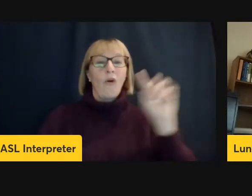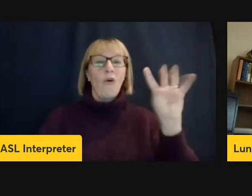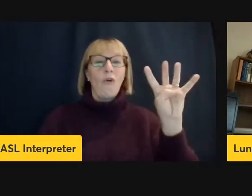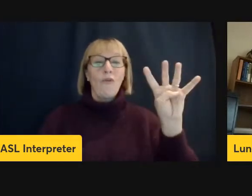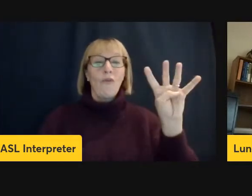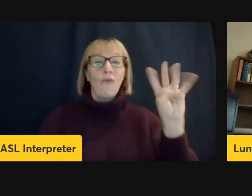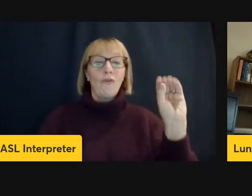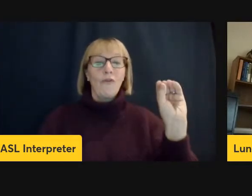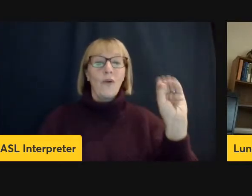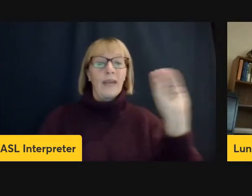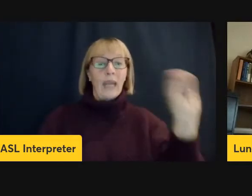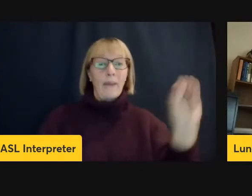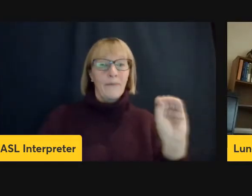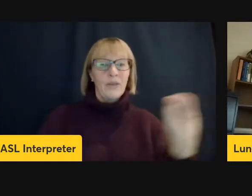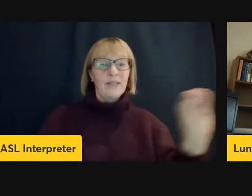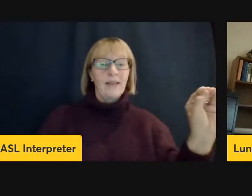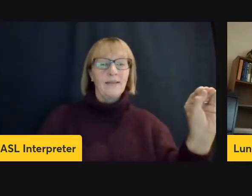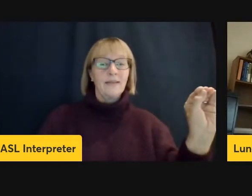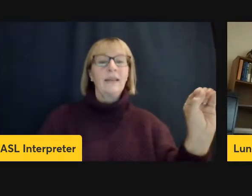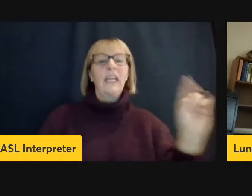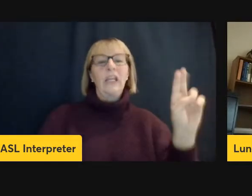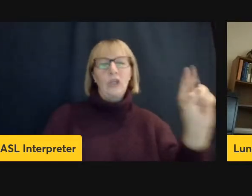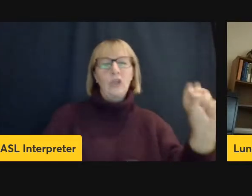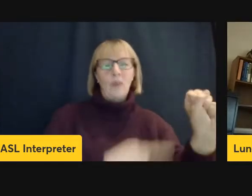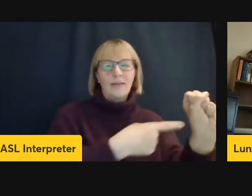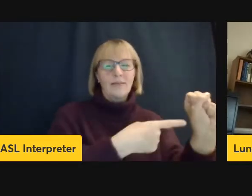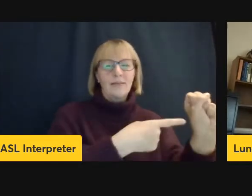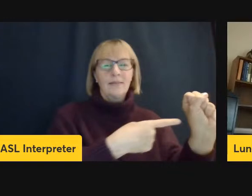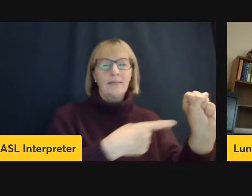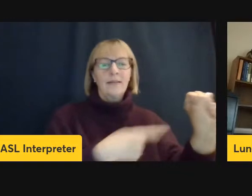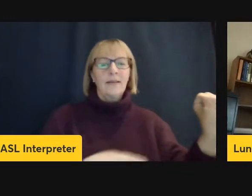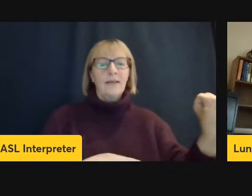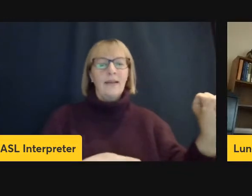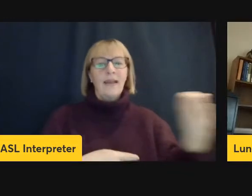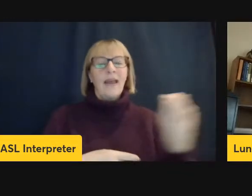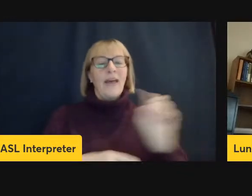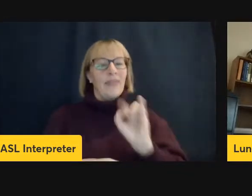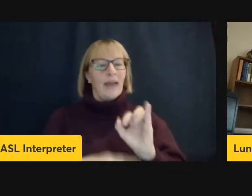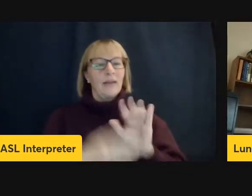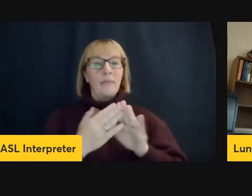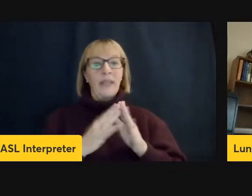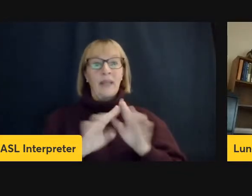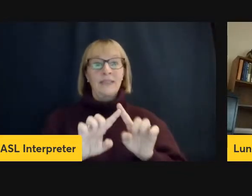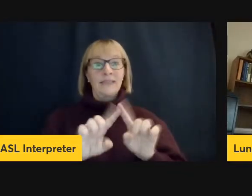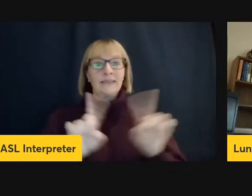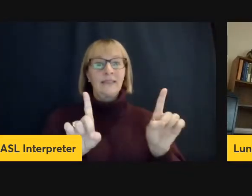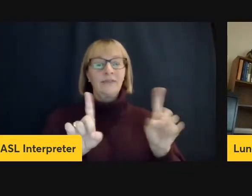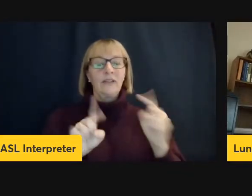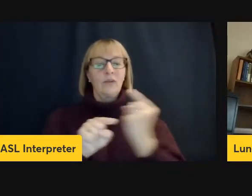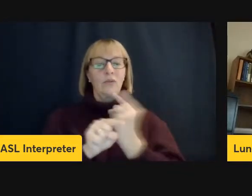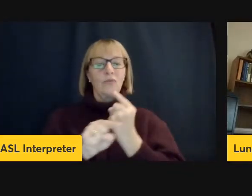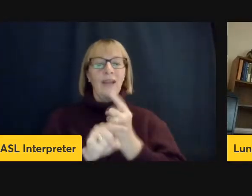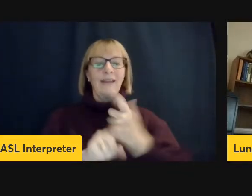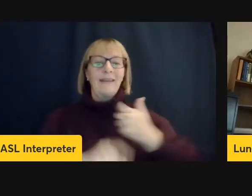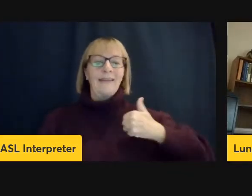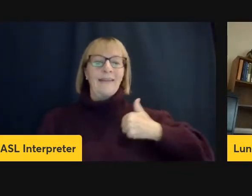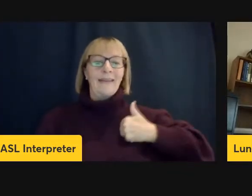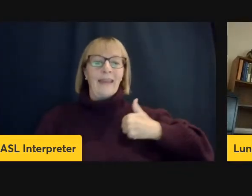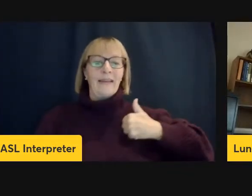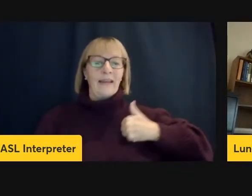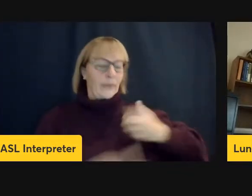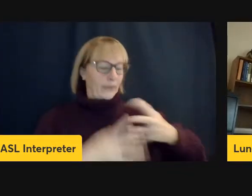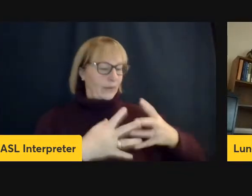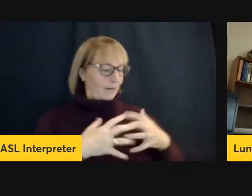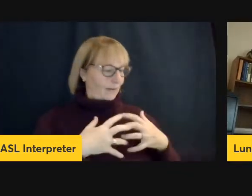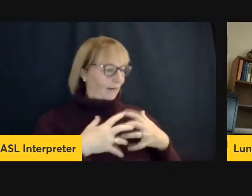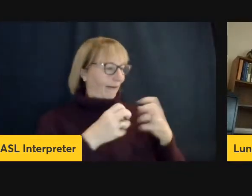healthcare systems in the US. And this, of course, is where things get quite different in Canada, where healthcare